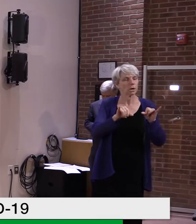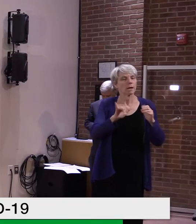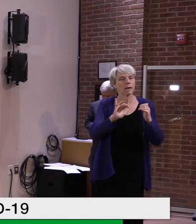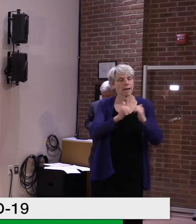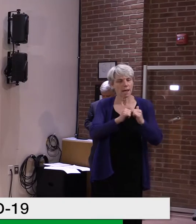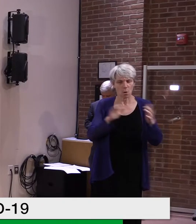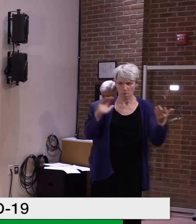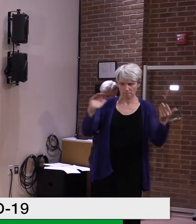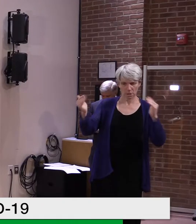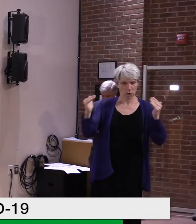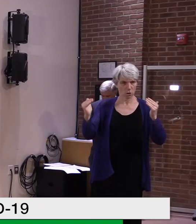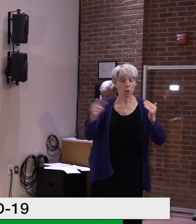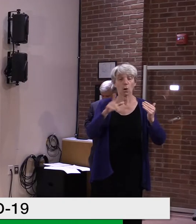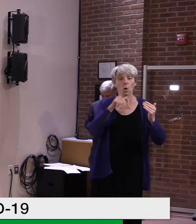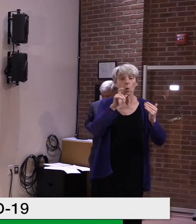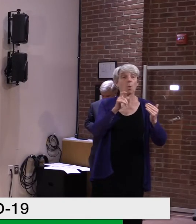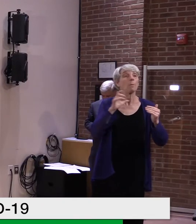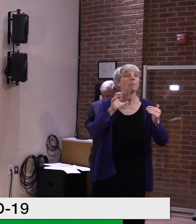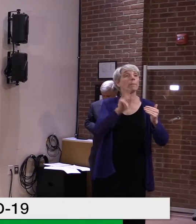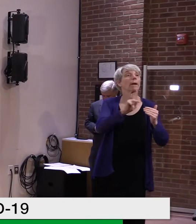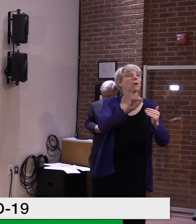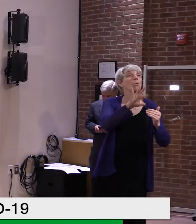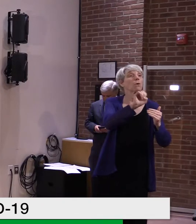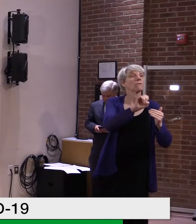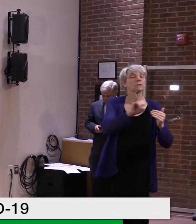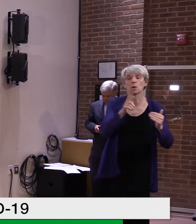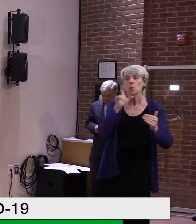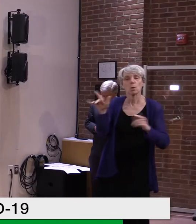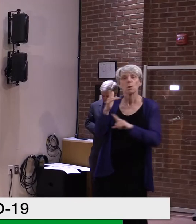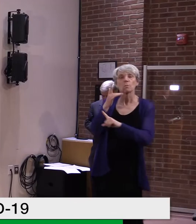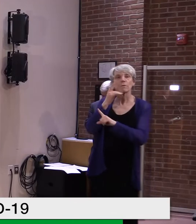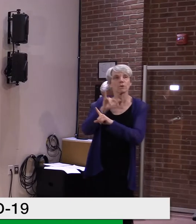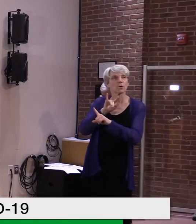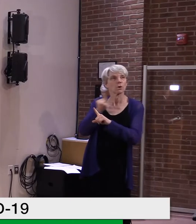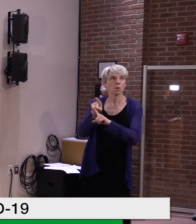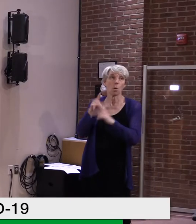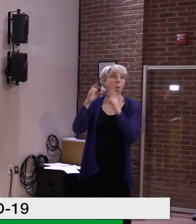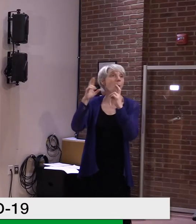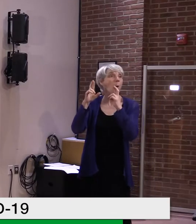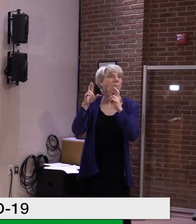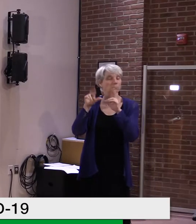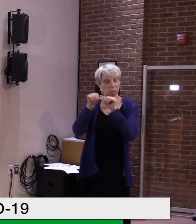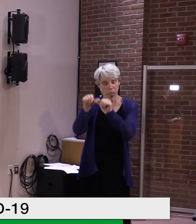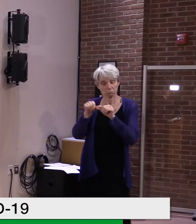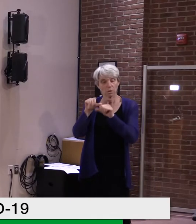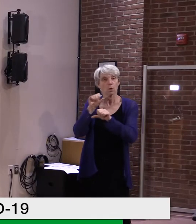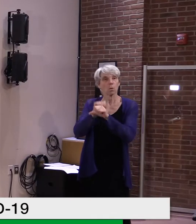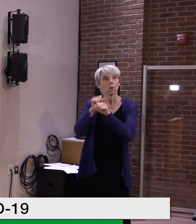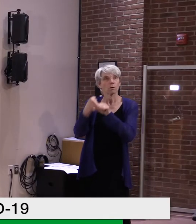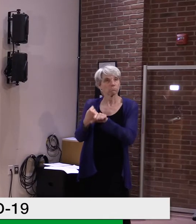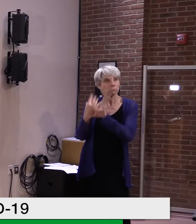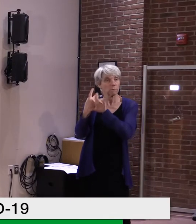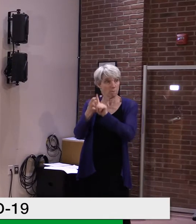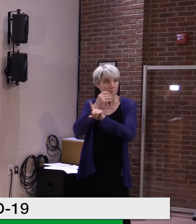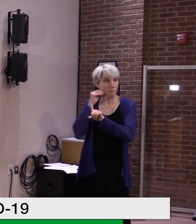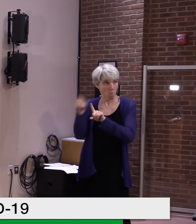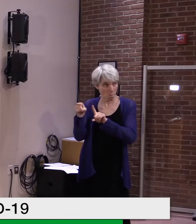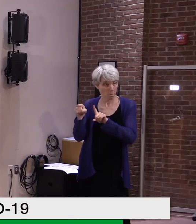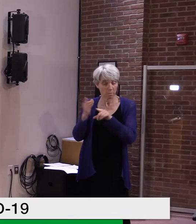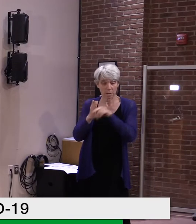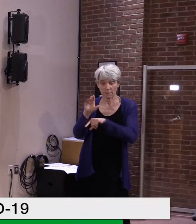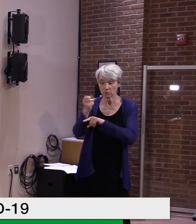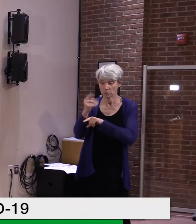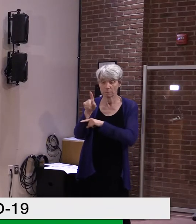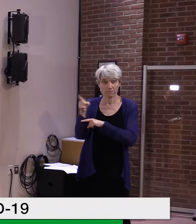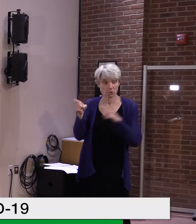those who employees who decide that they would like to apply to work remotely after September